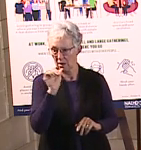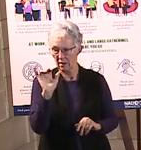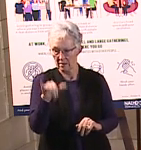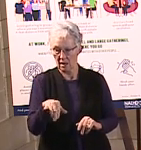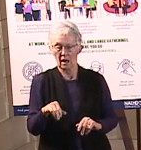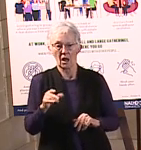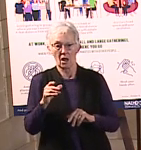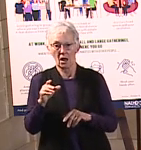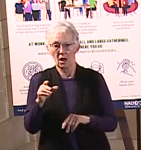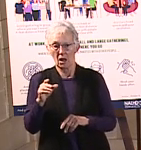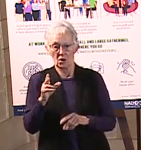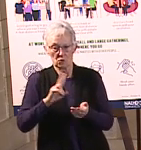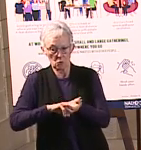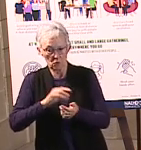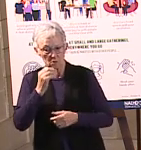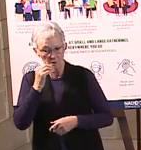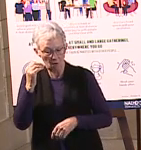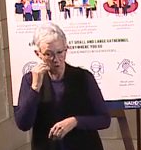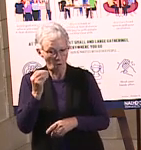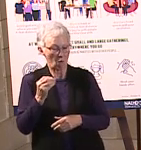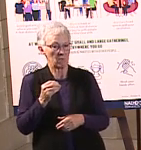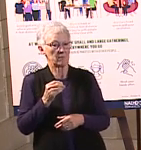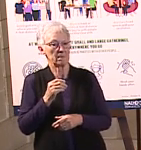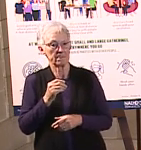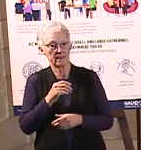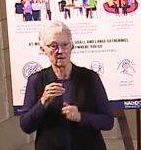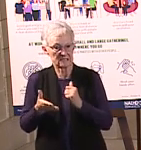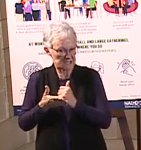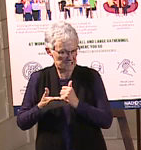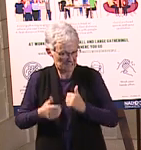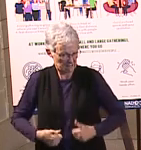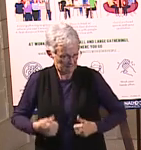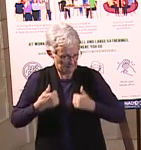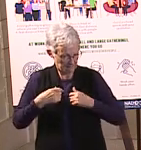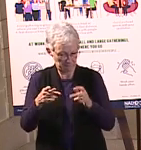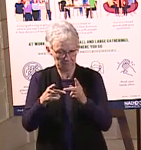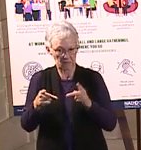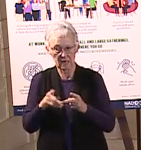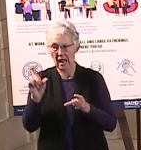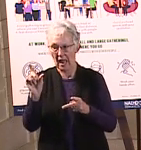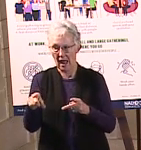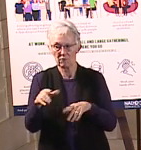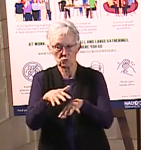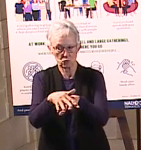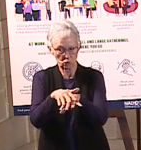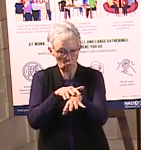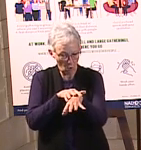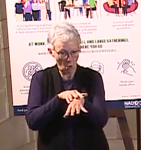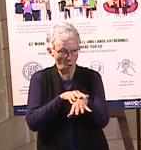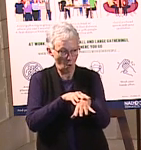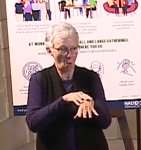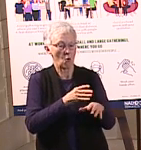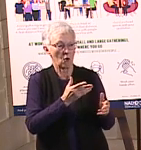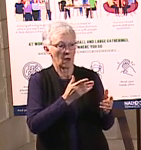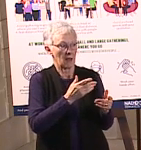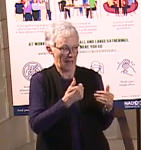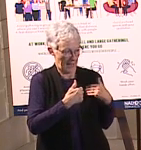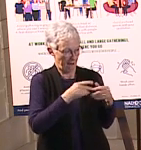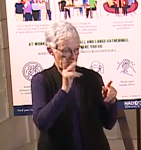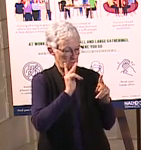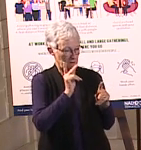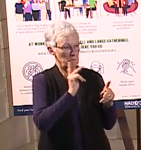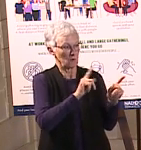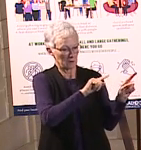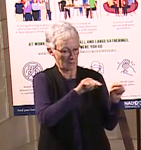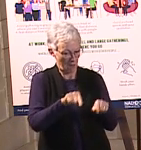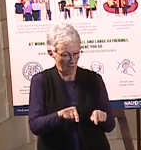need to phase in over time. They'll have to do it a step at a time. Like I said, these essential caregivers will have to be trained on how to